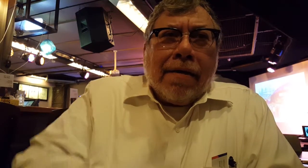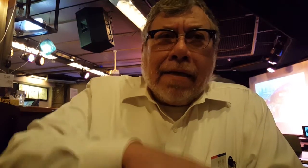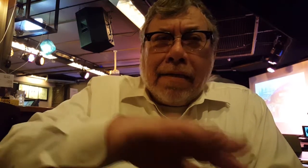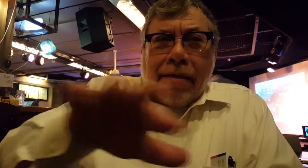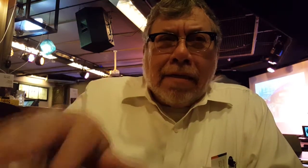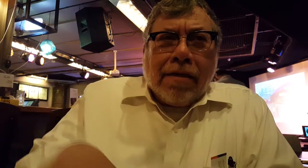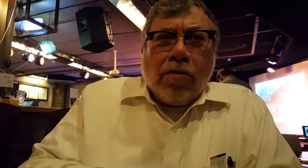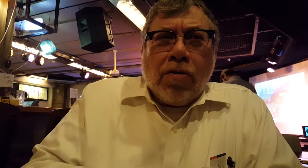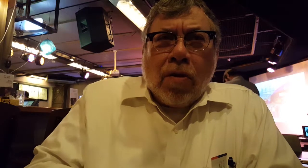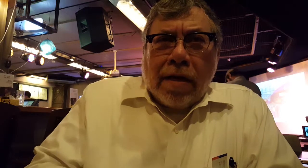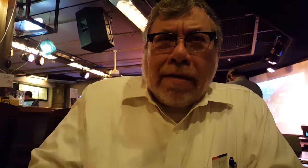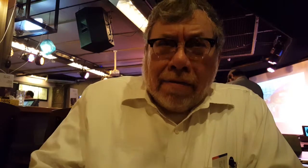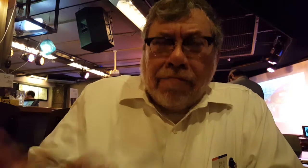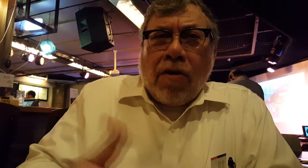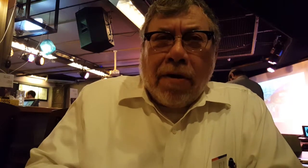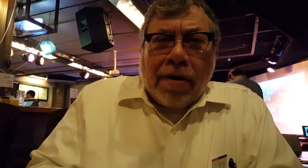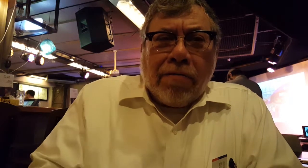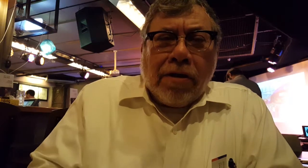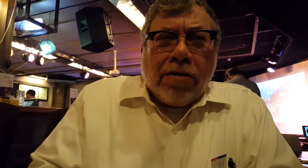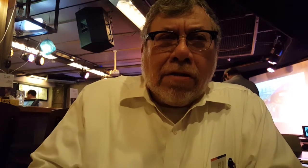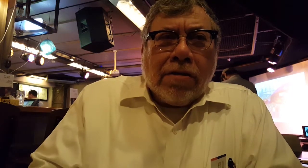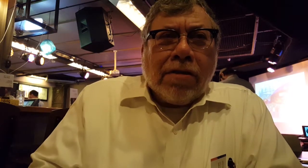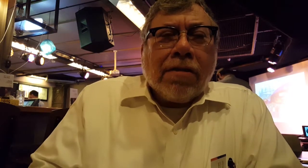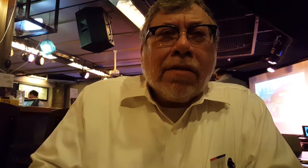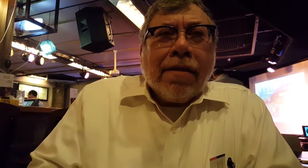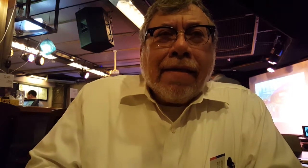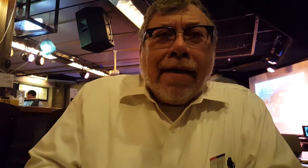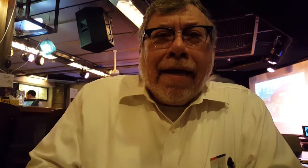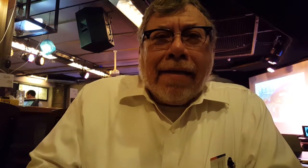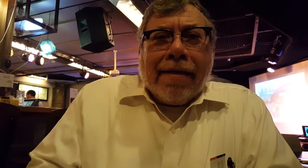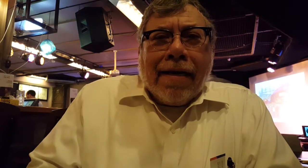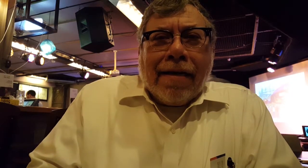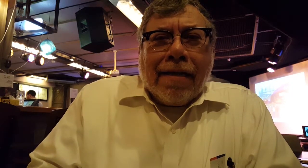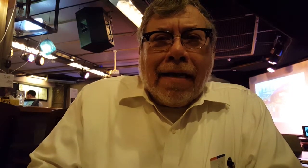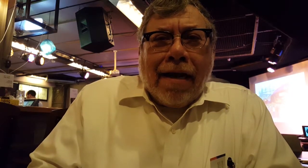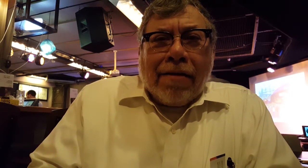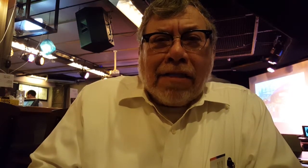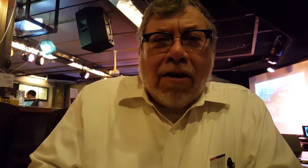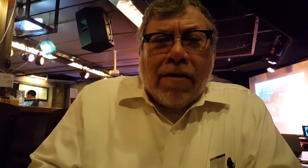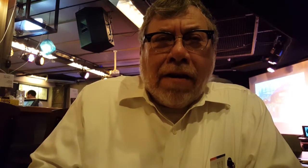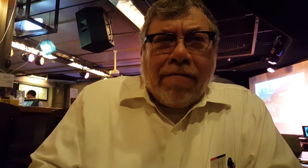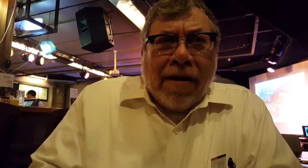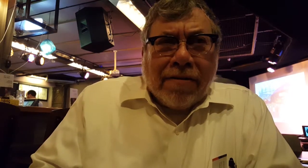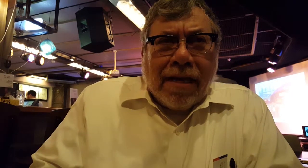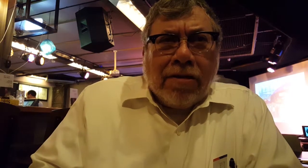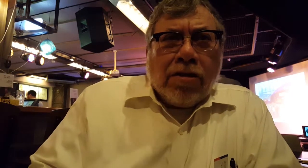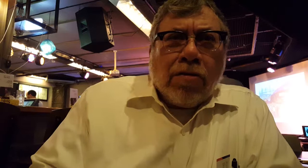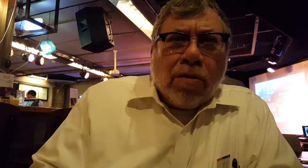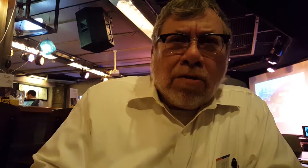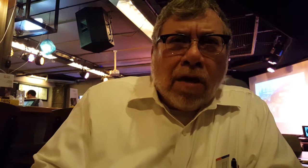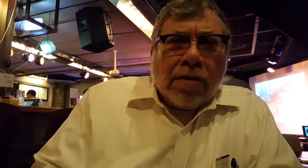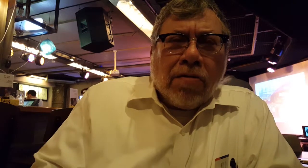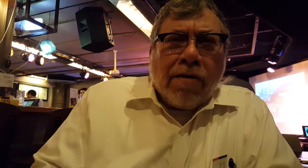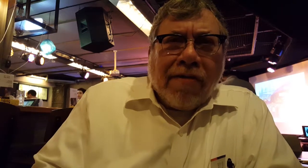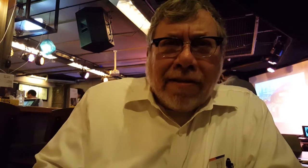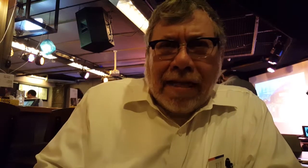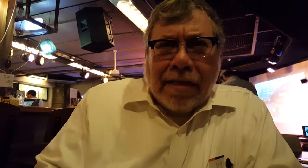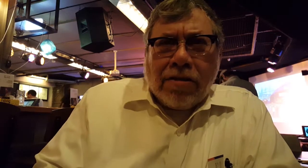in the New York and Florida regions. And then I started a foundation called SignTalk